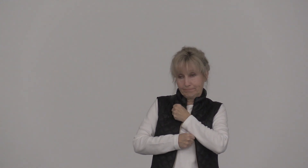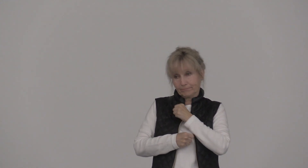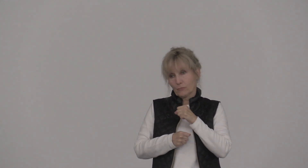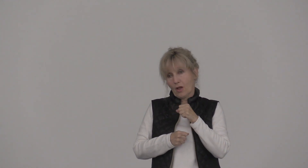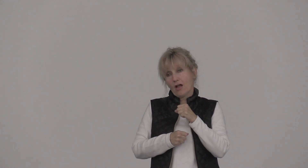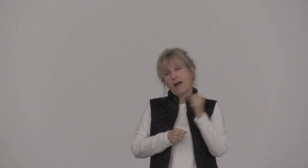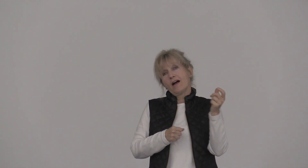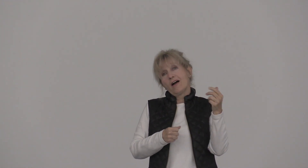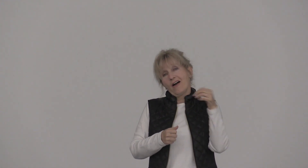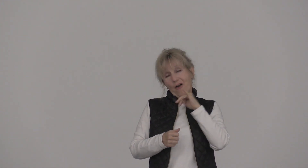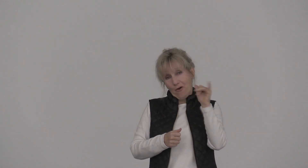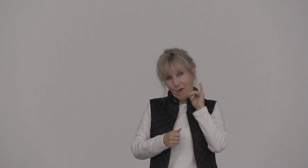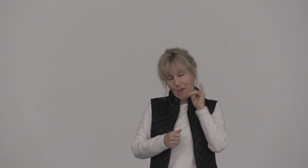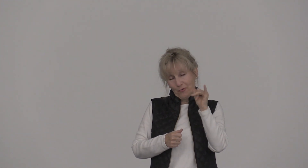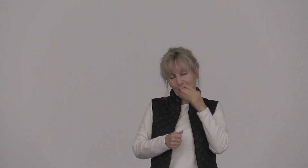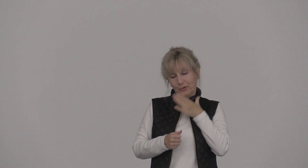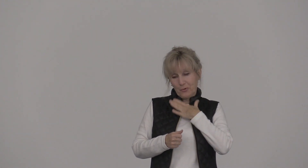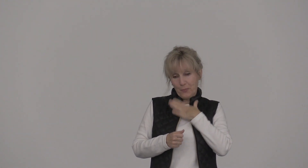Army,